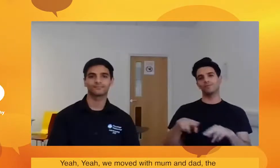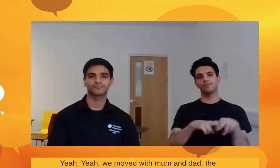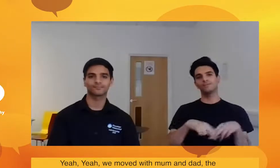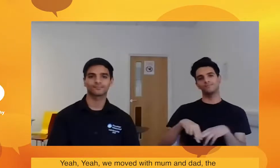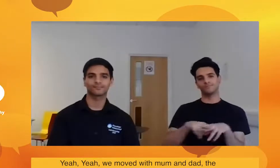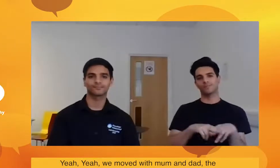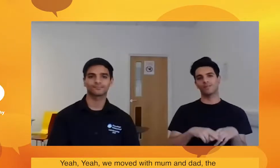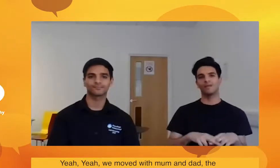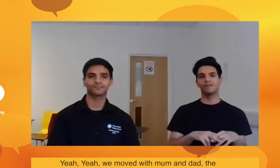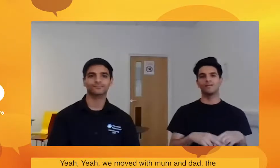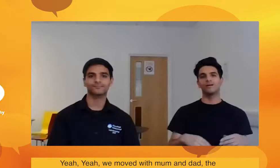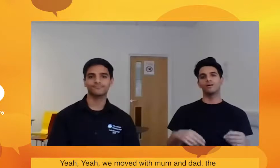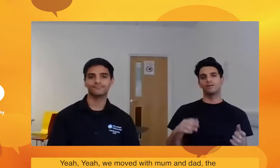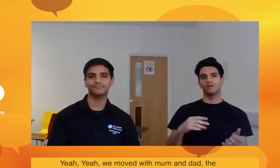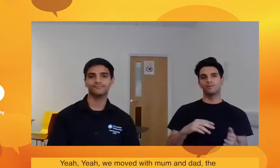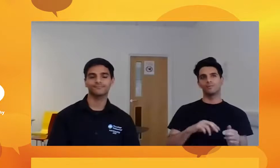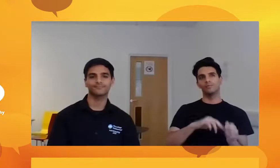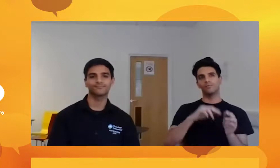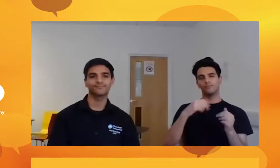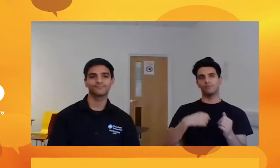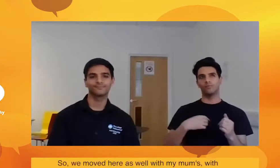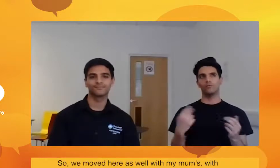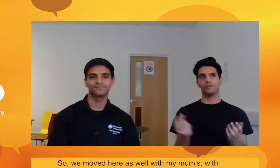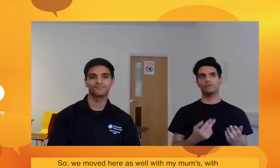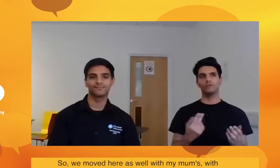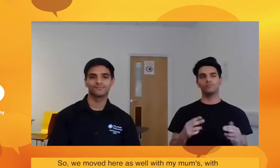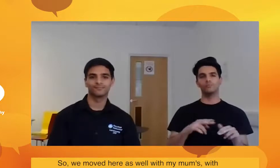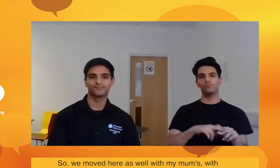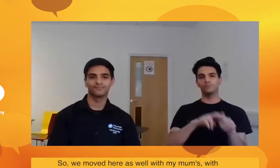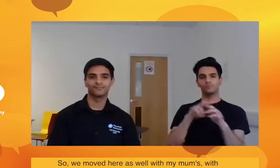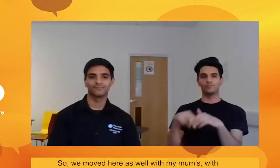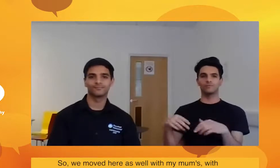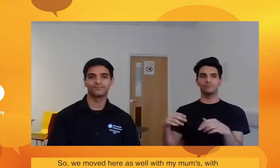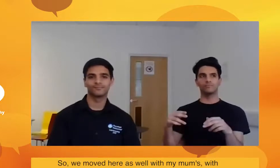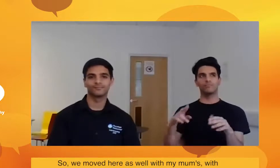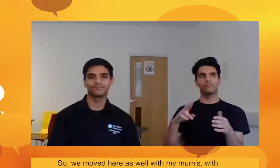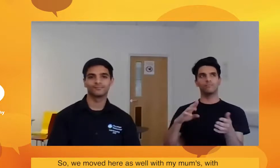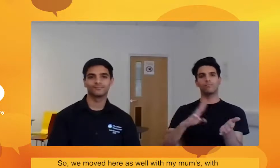Yeah, we moved with mum and dad, the whole family. So